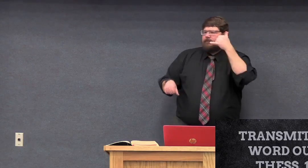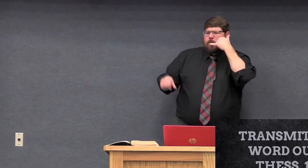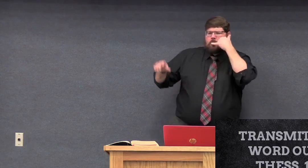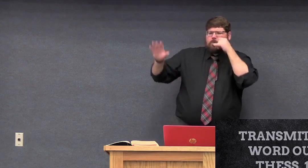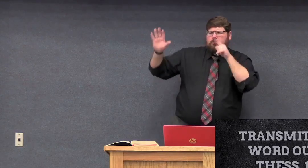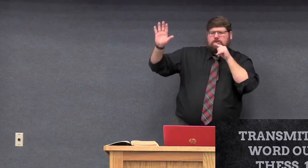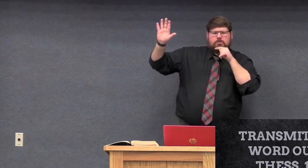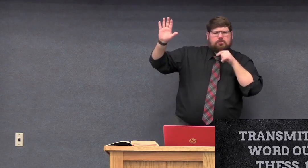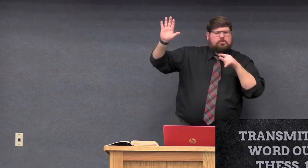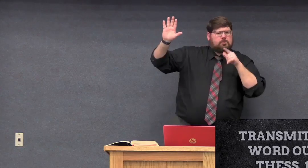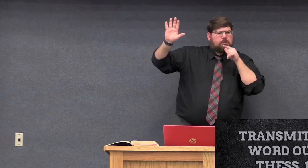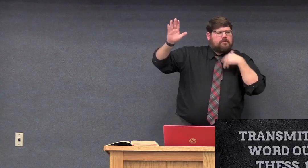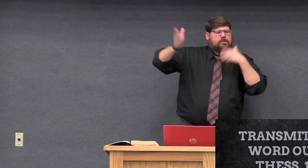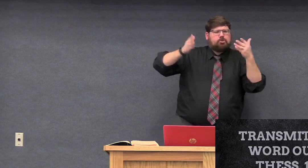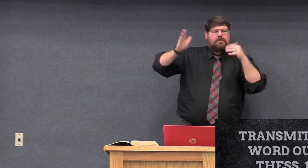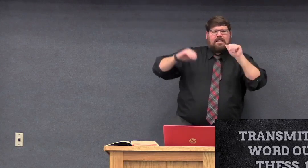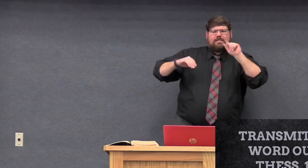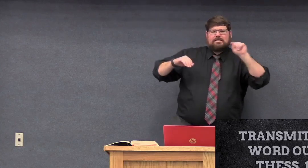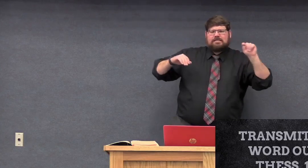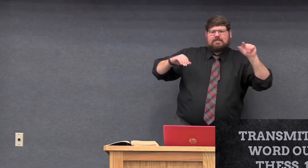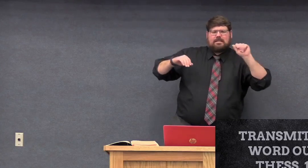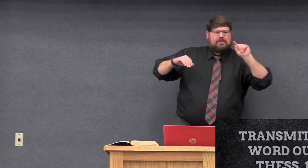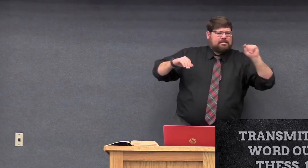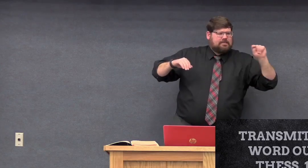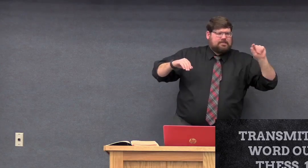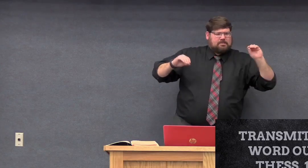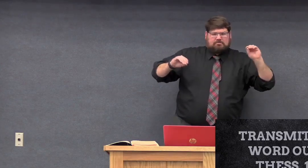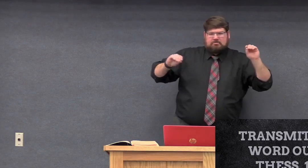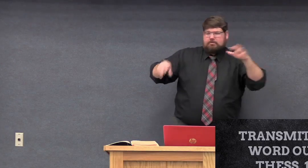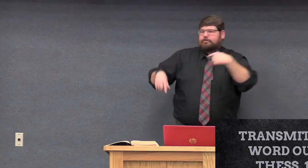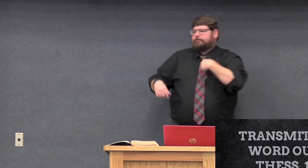many of you have an AT&T phone? Do you have that service at all? No.